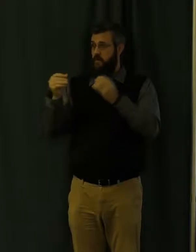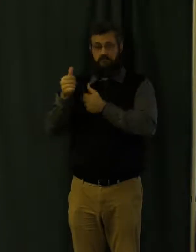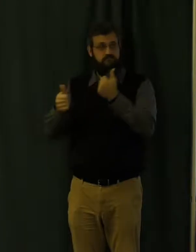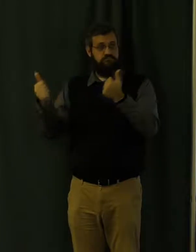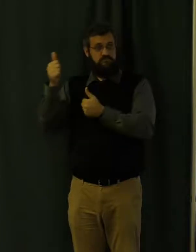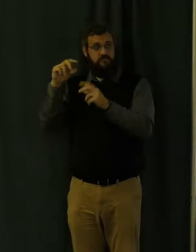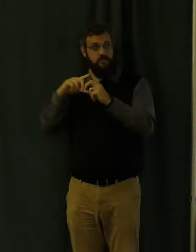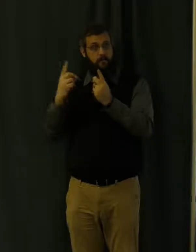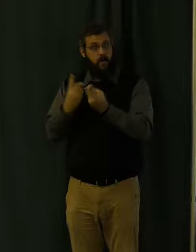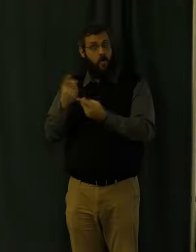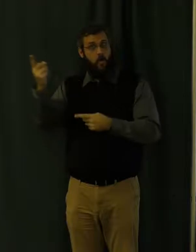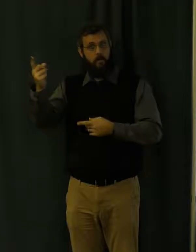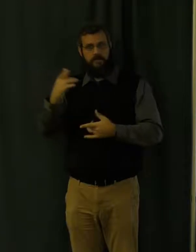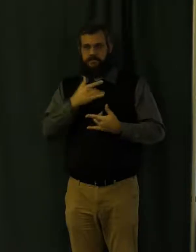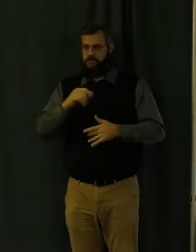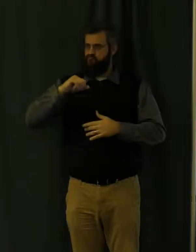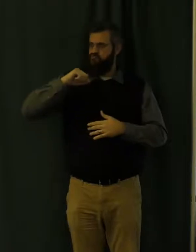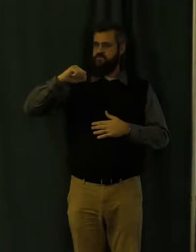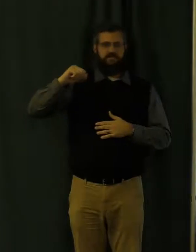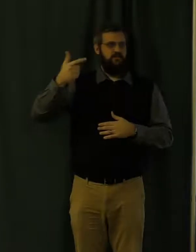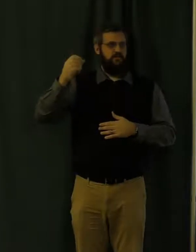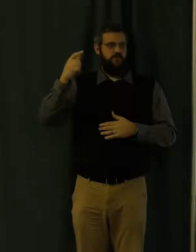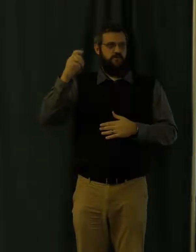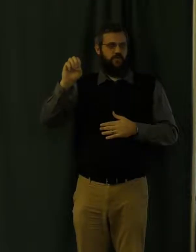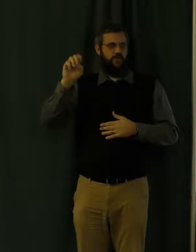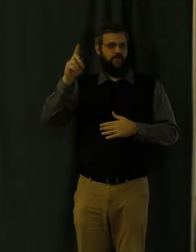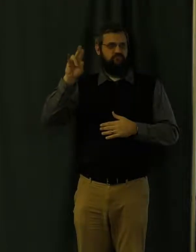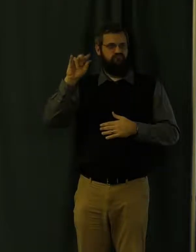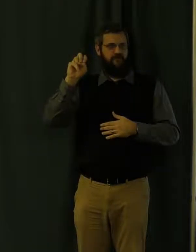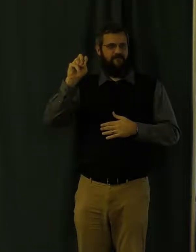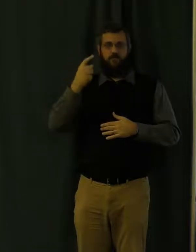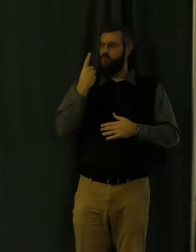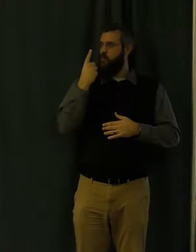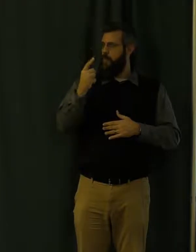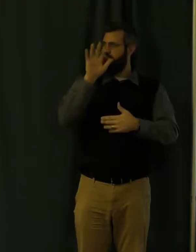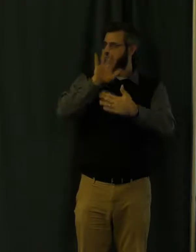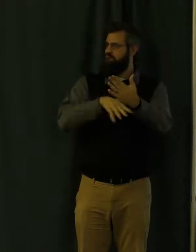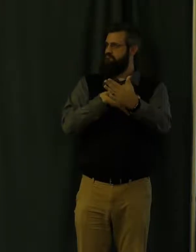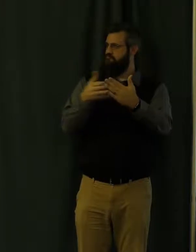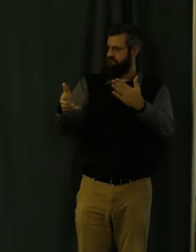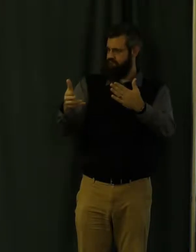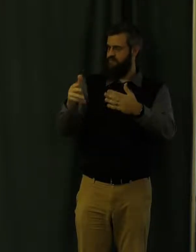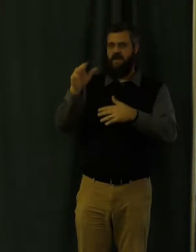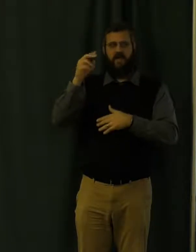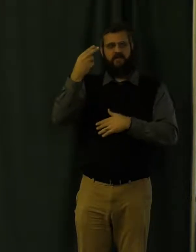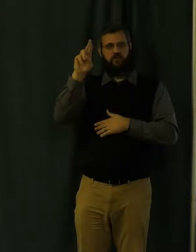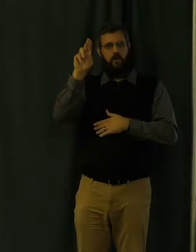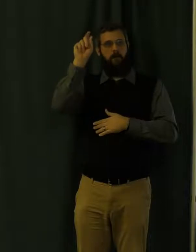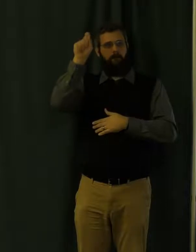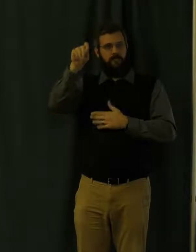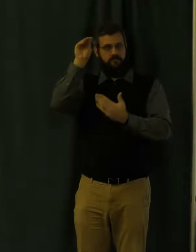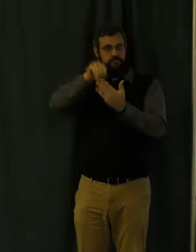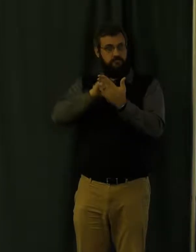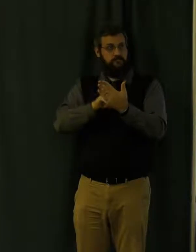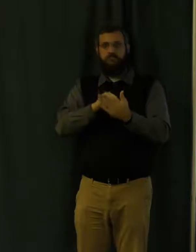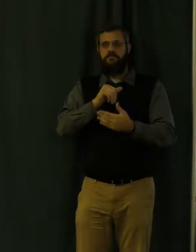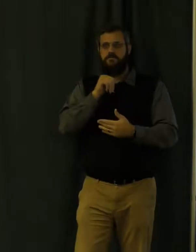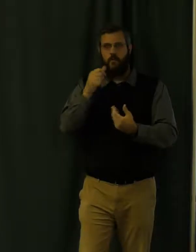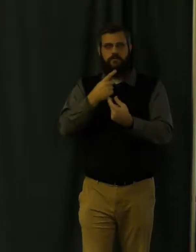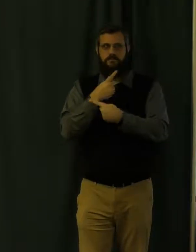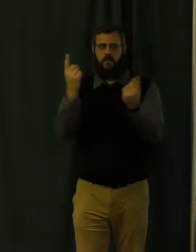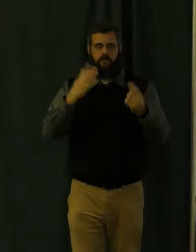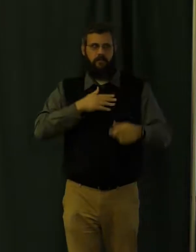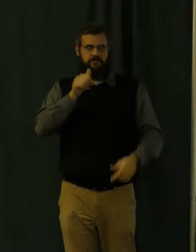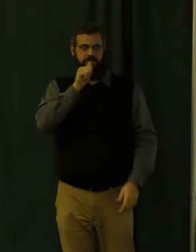are slower to move to Google Drive, and there's one Excel file that has to be filled out by HR. Now, don't tell them my